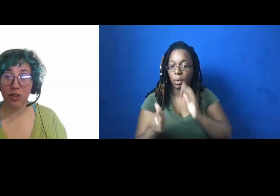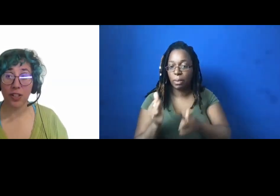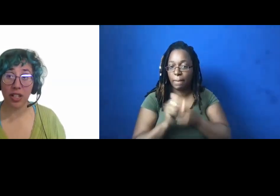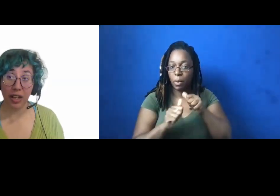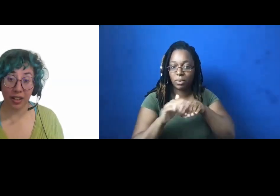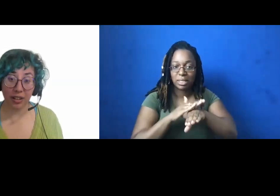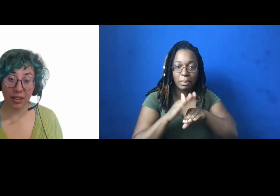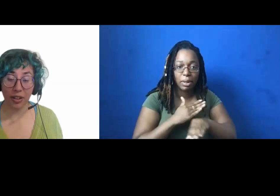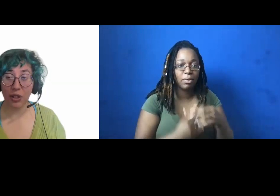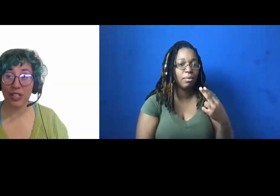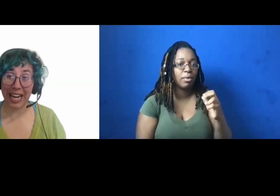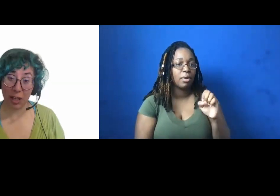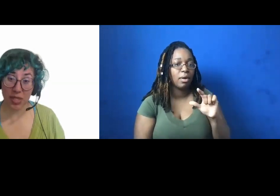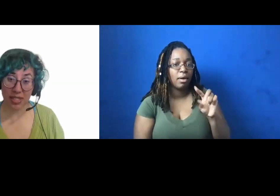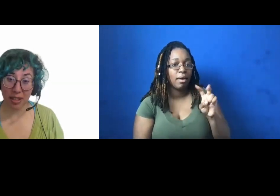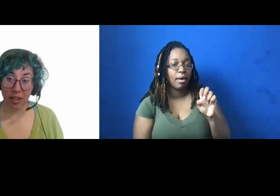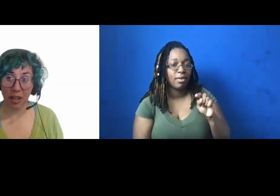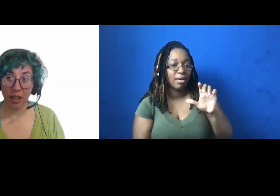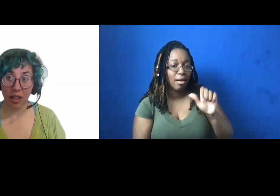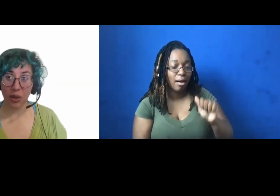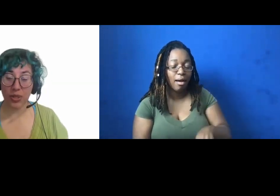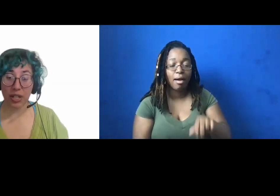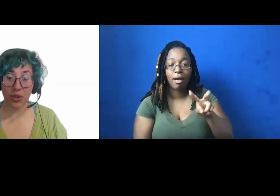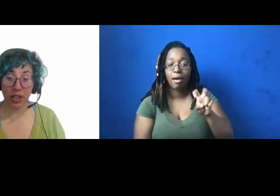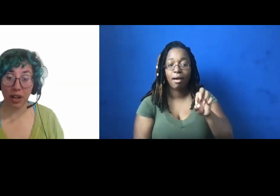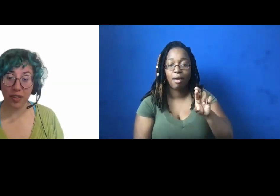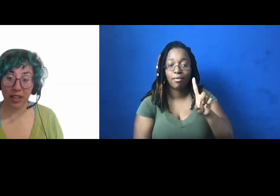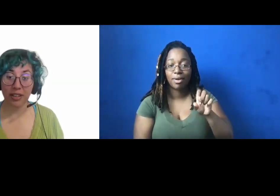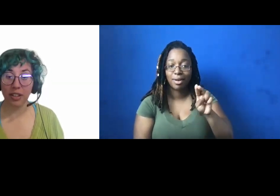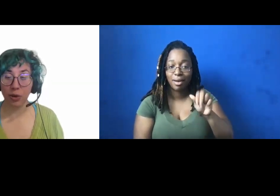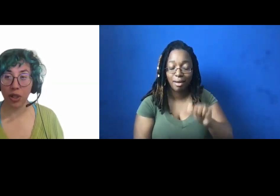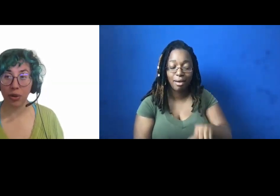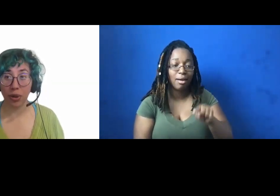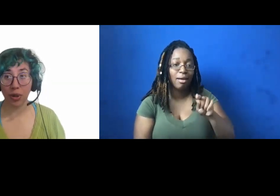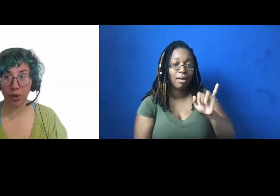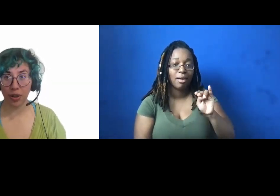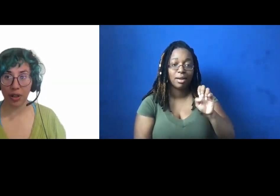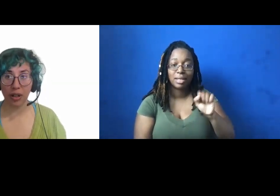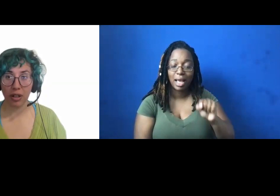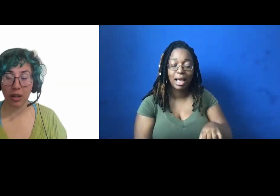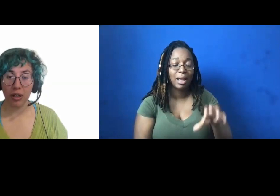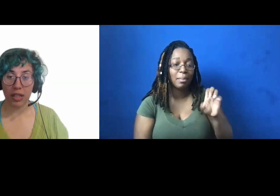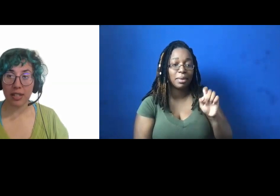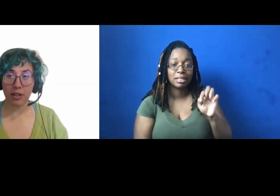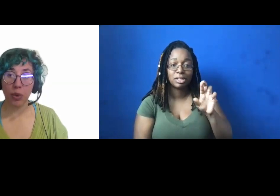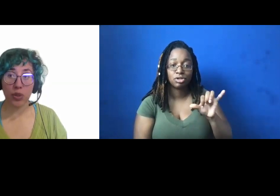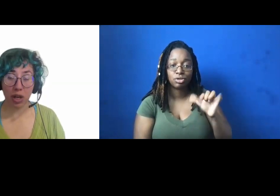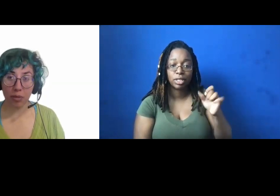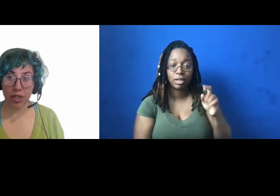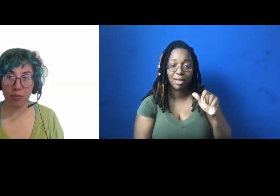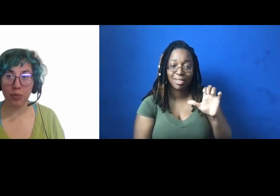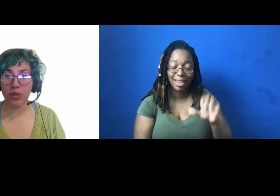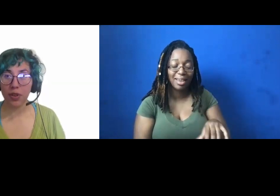you can use Verdana, you can use Times, you can use Century Gothic, Tahoma, or Courier. These are the